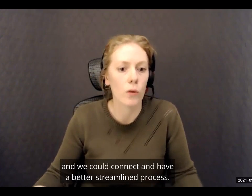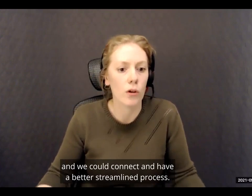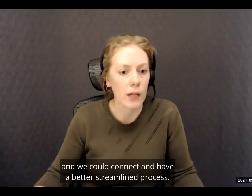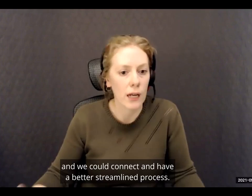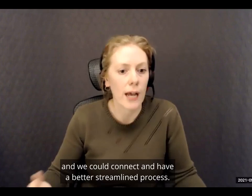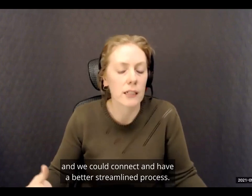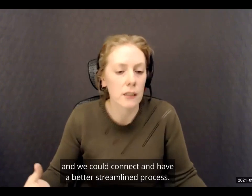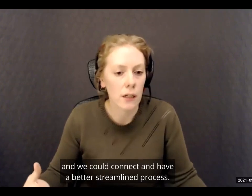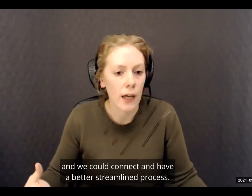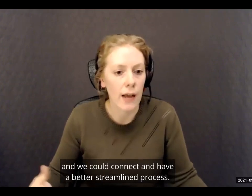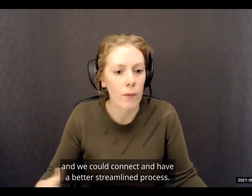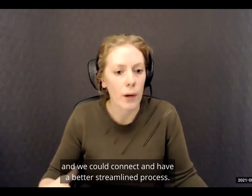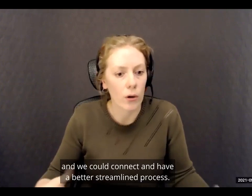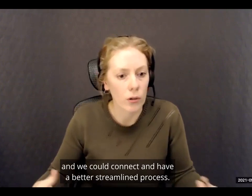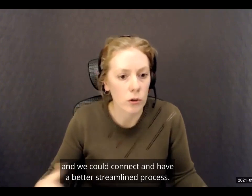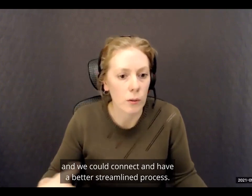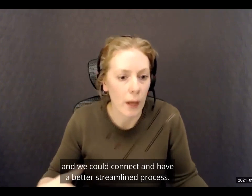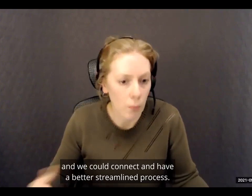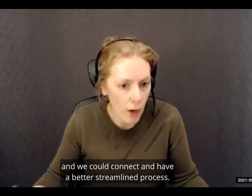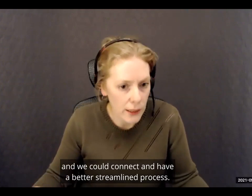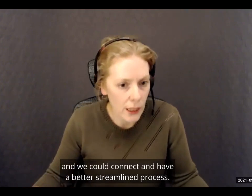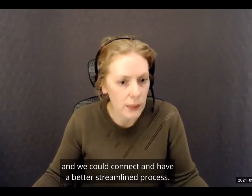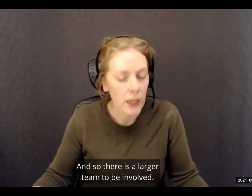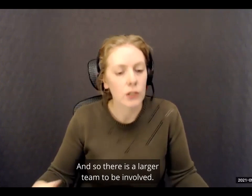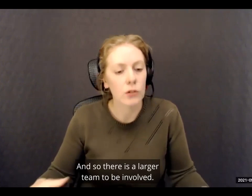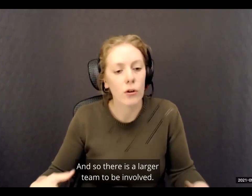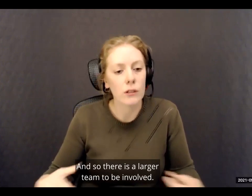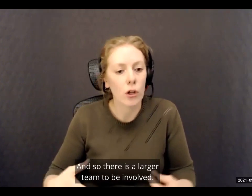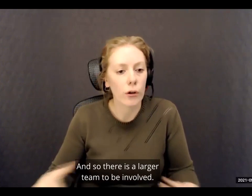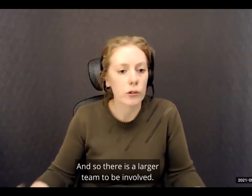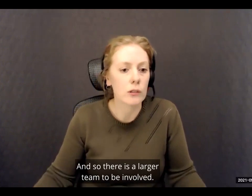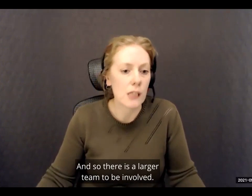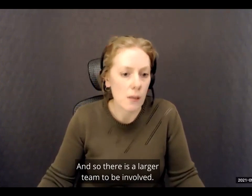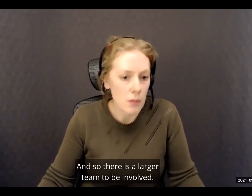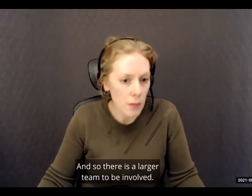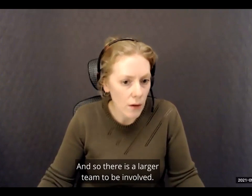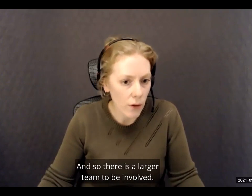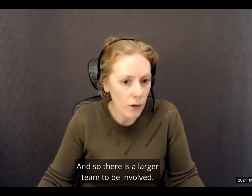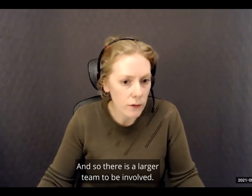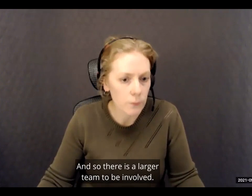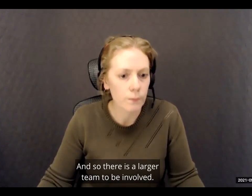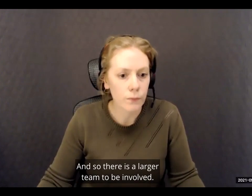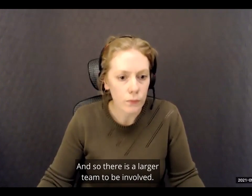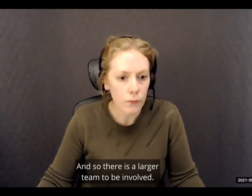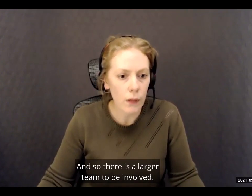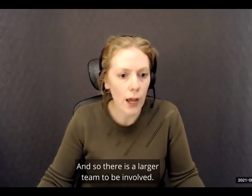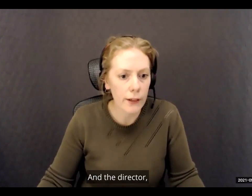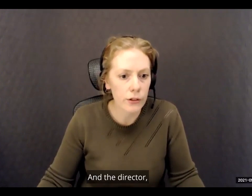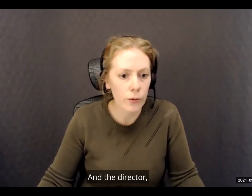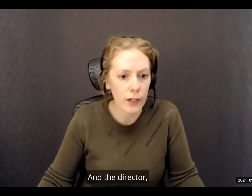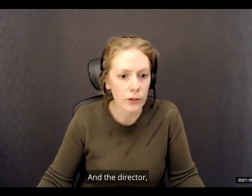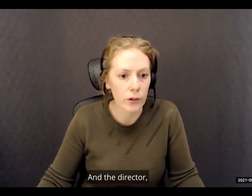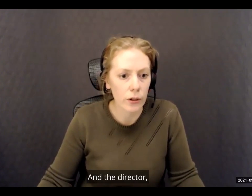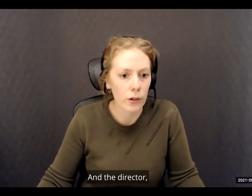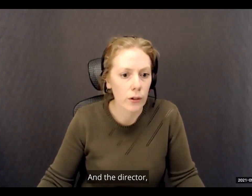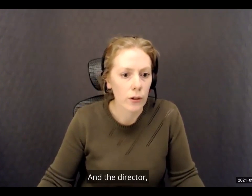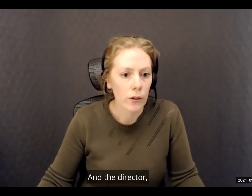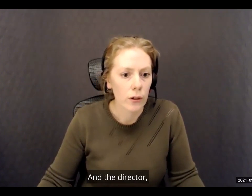ally, and we could connect and have a better streamlined process. And so there is a larger team to be involved, and